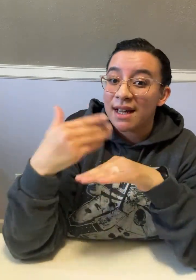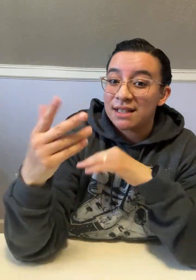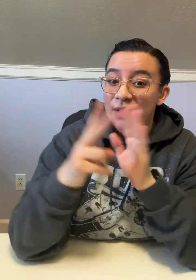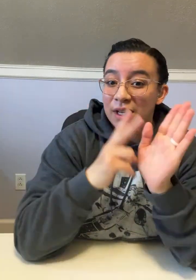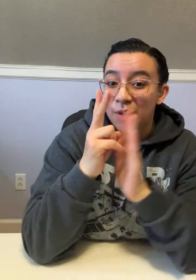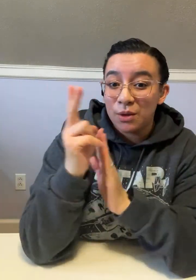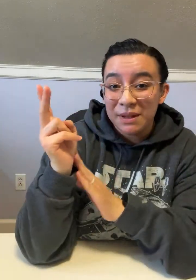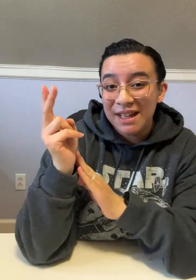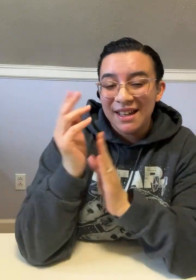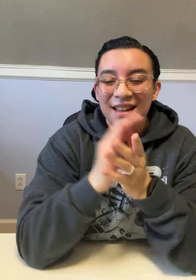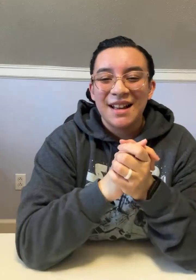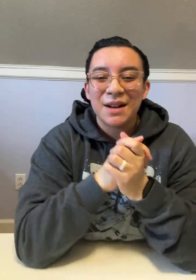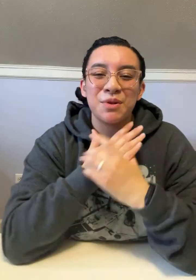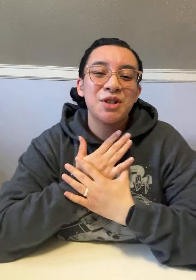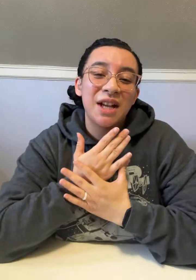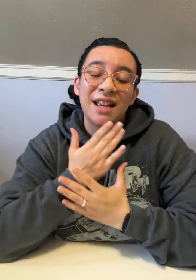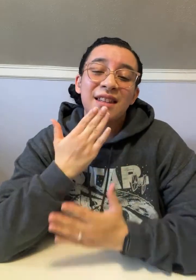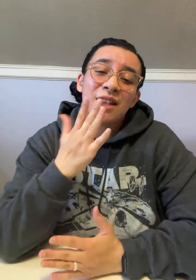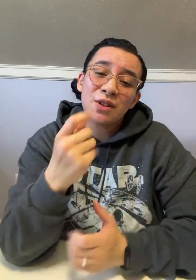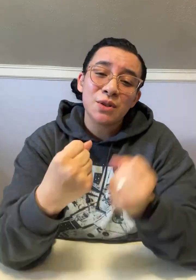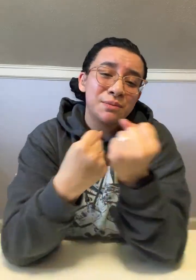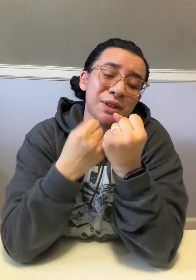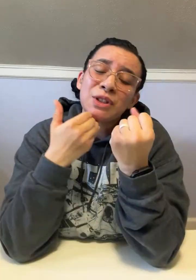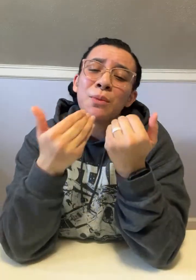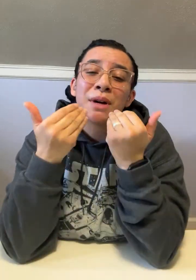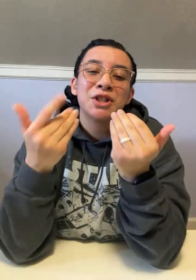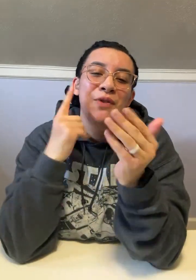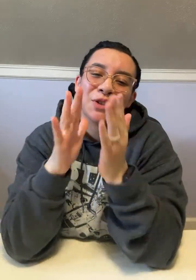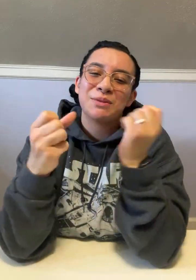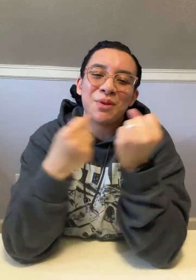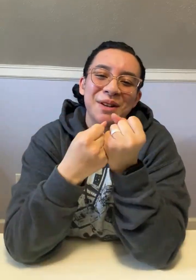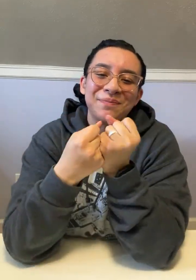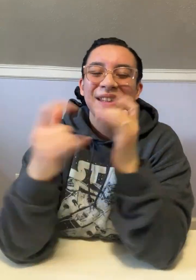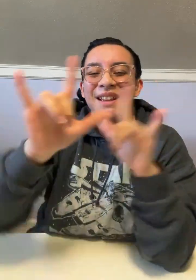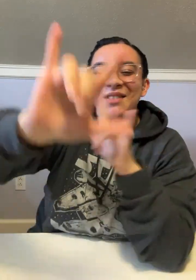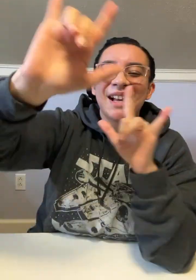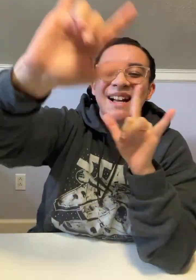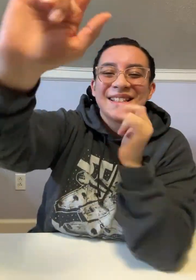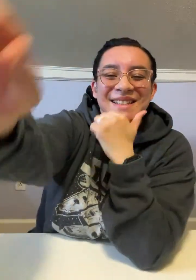the next video will be. I appreciate, thank you so much for your support. Love you guys.